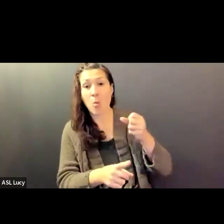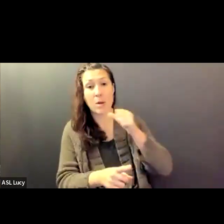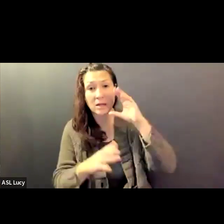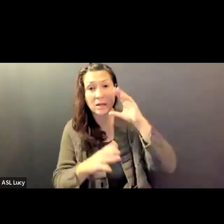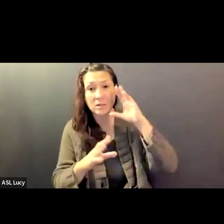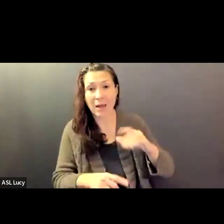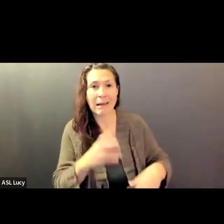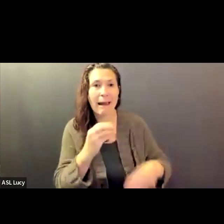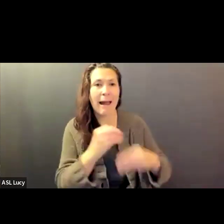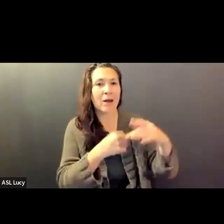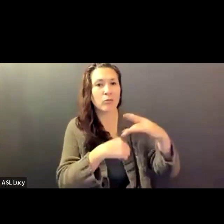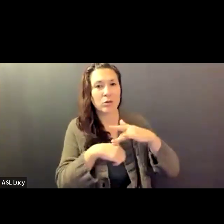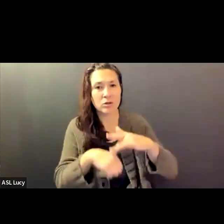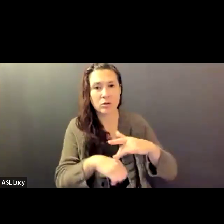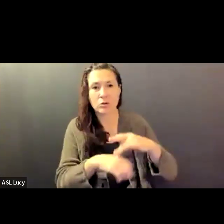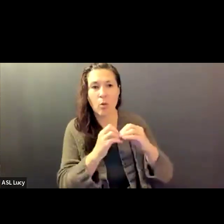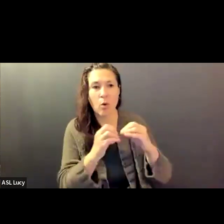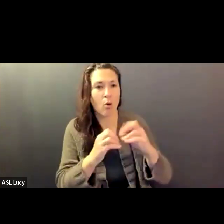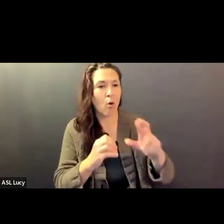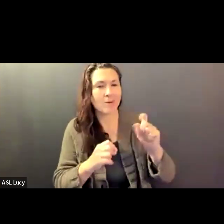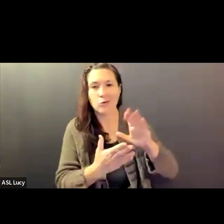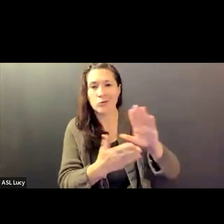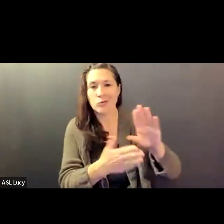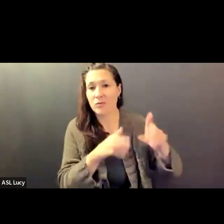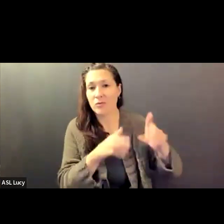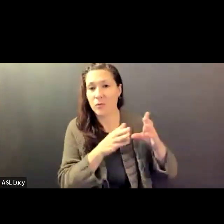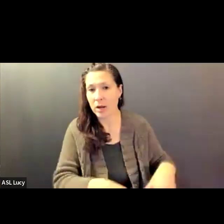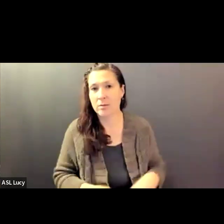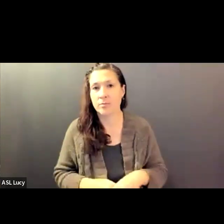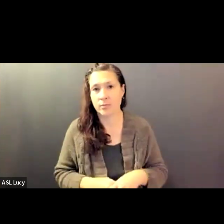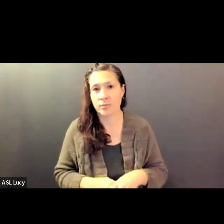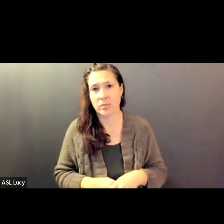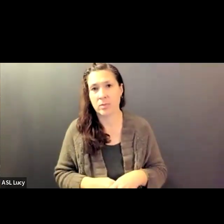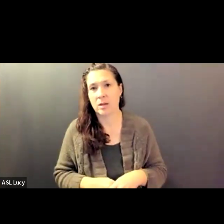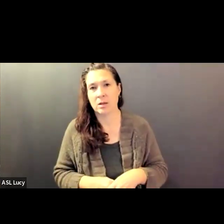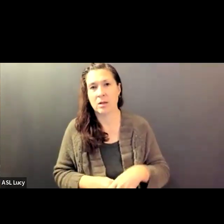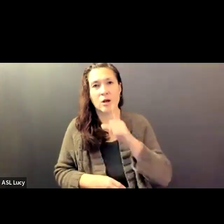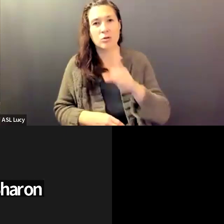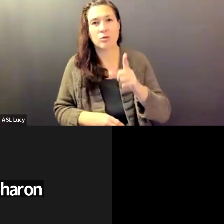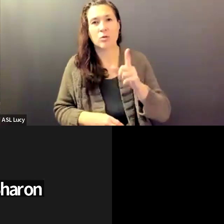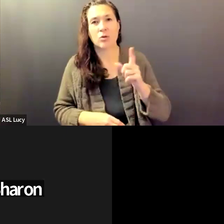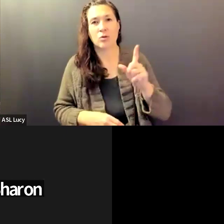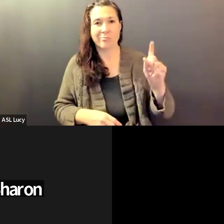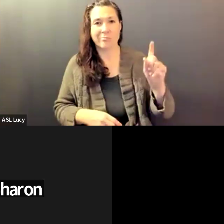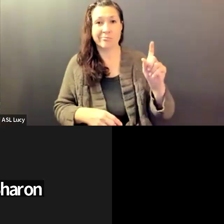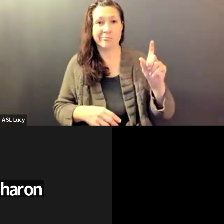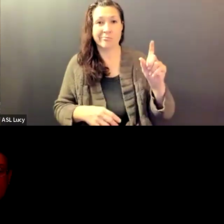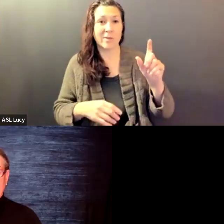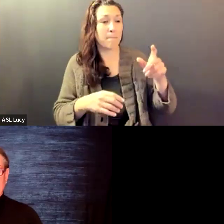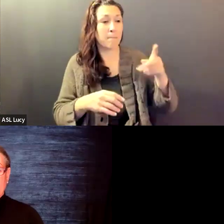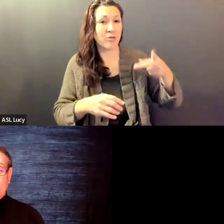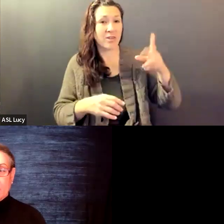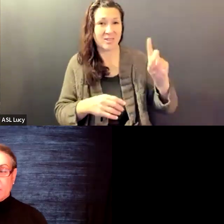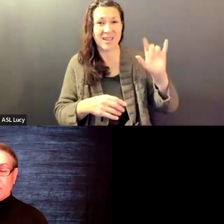it's all coming together. I think PD for us is a big piece in the capacity building for our staff is, over the next